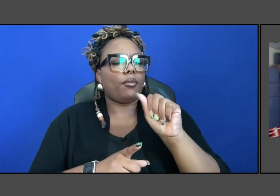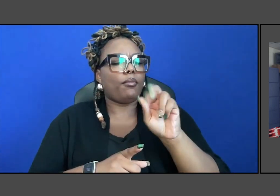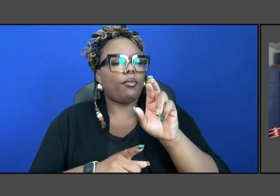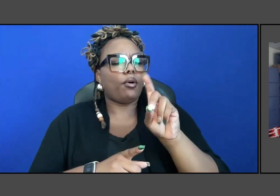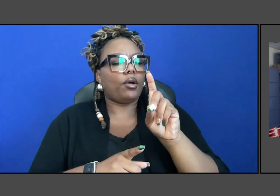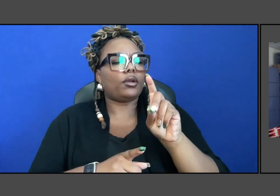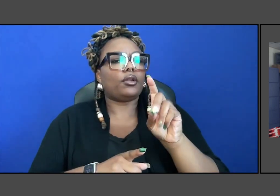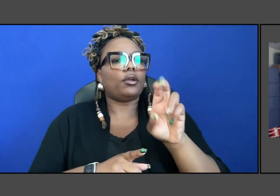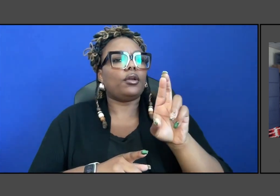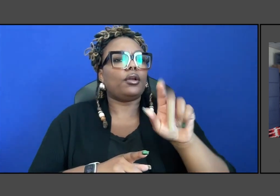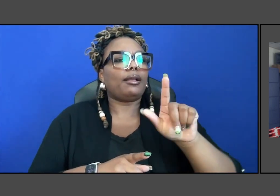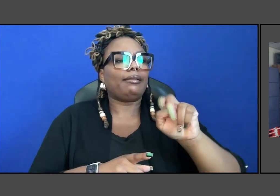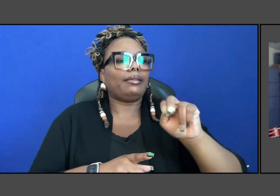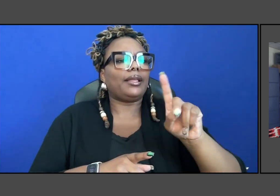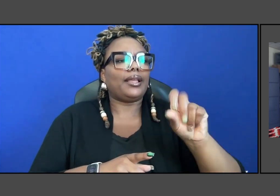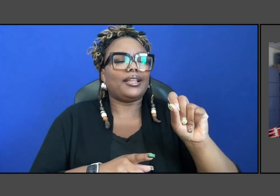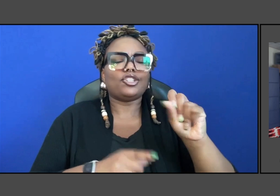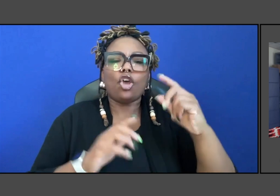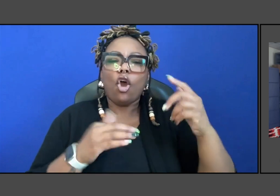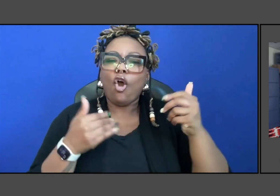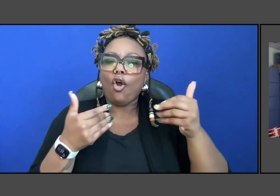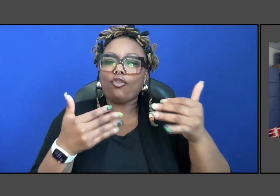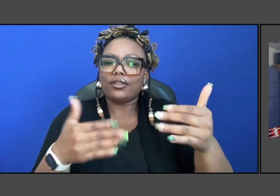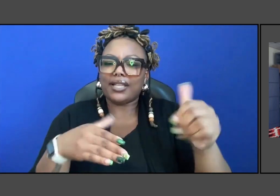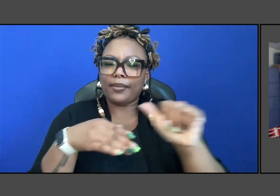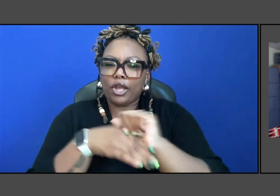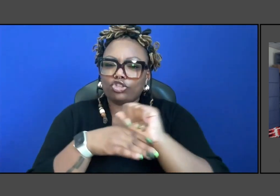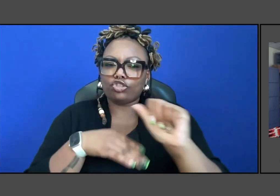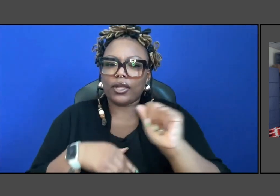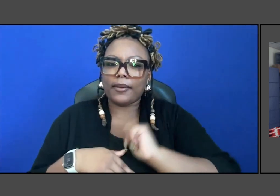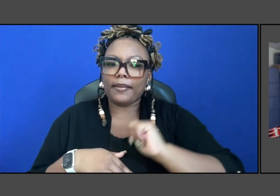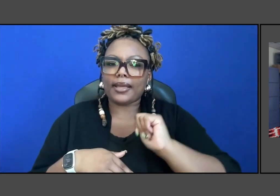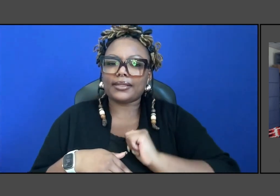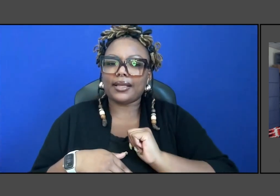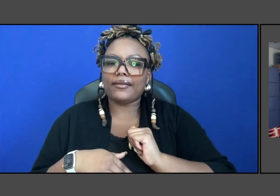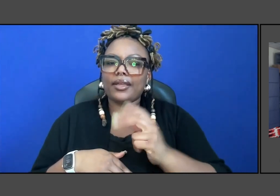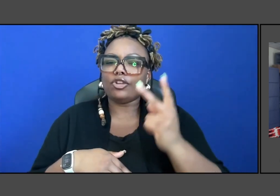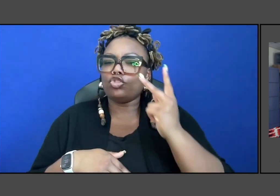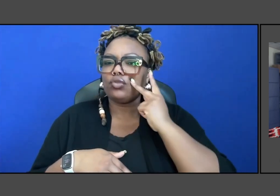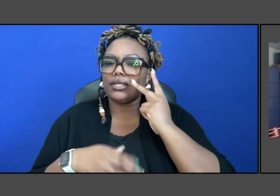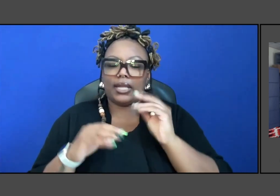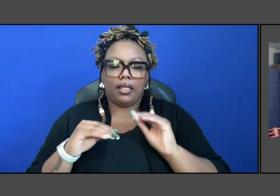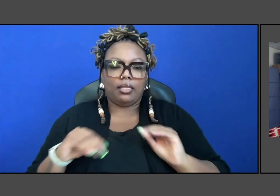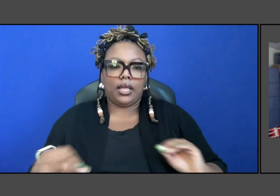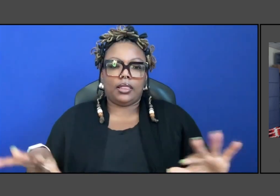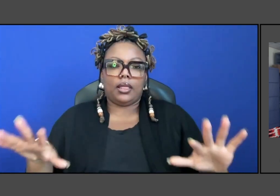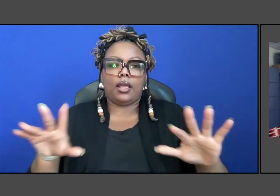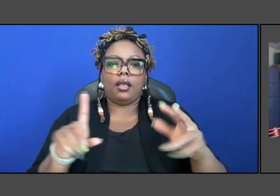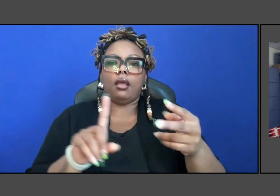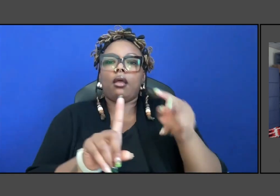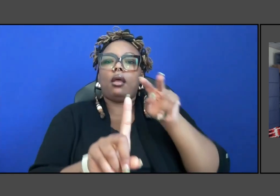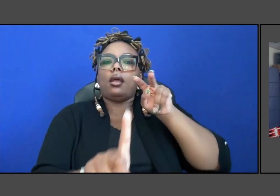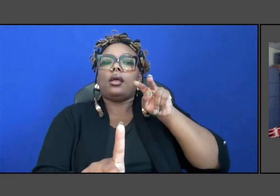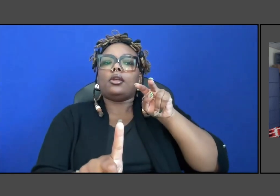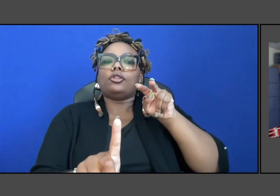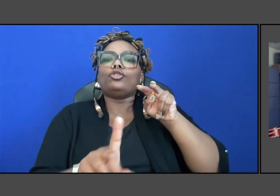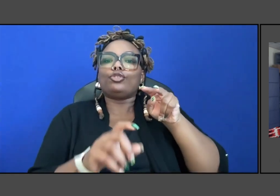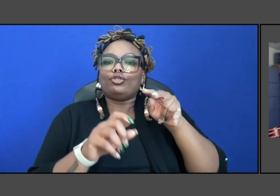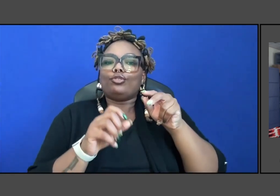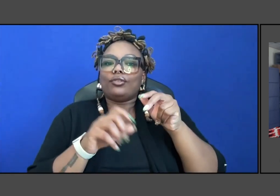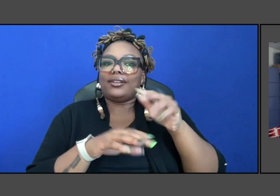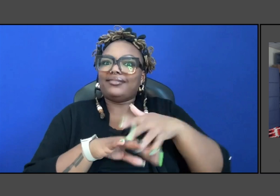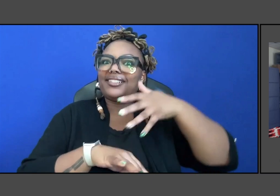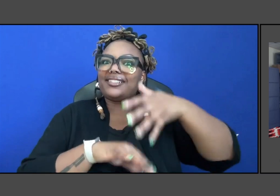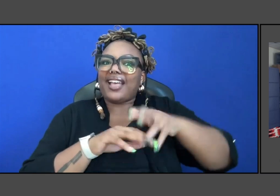time, have trained myself to look at the land through sovereign nations, through